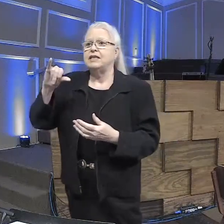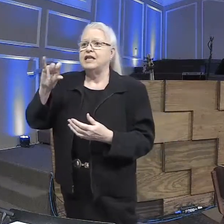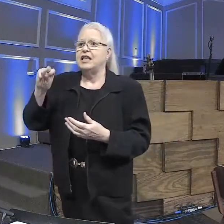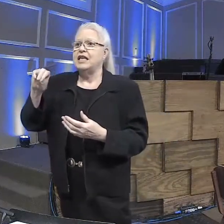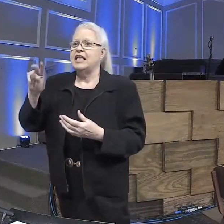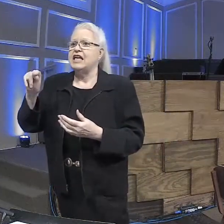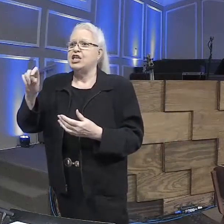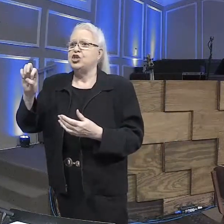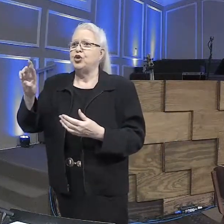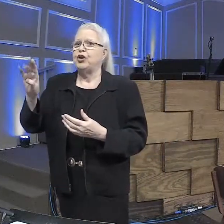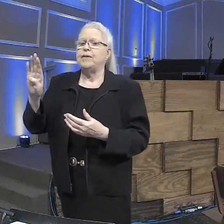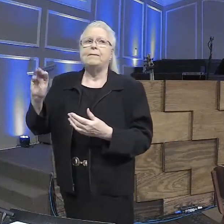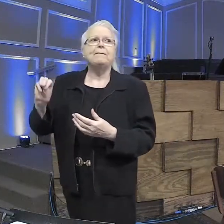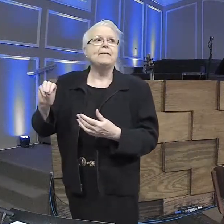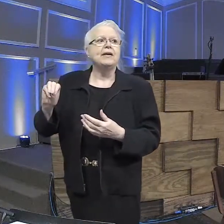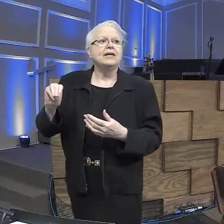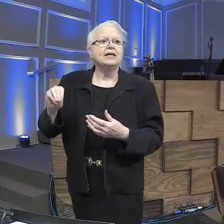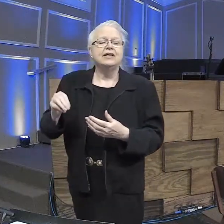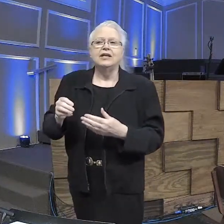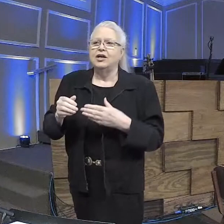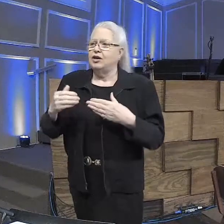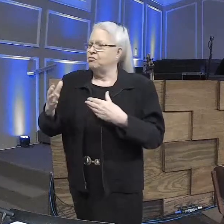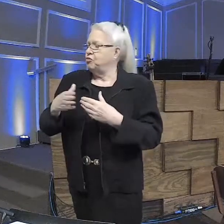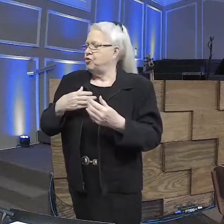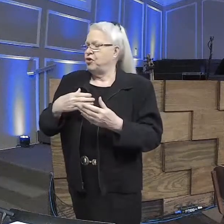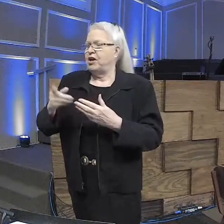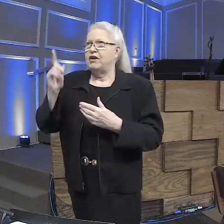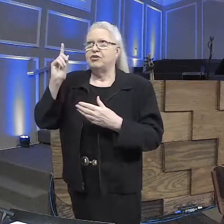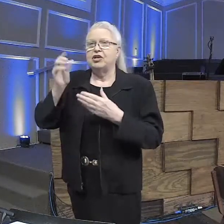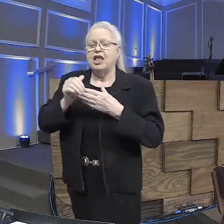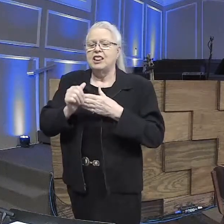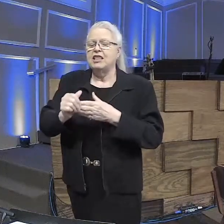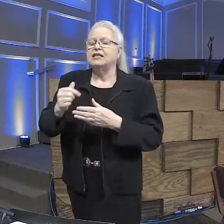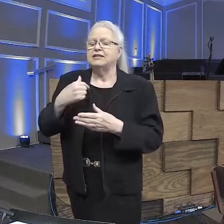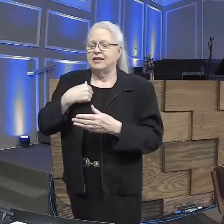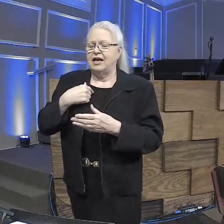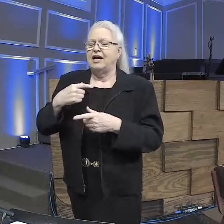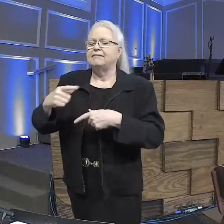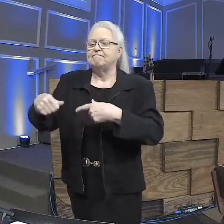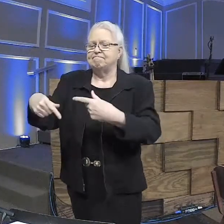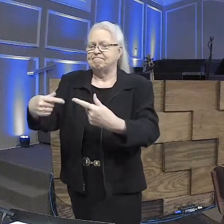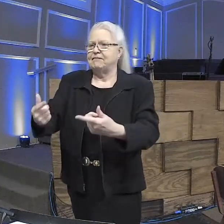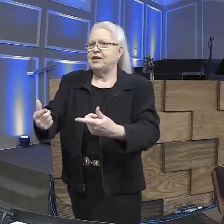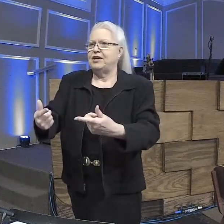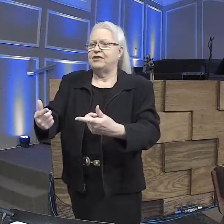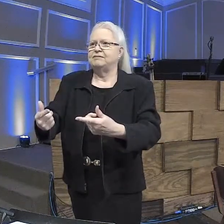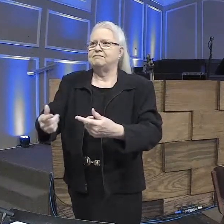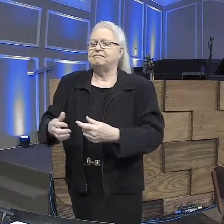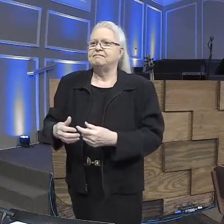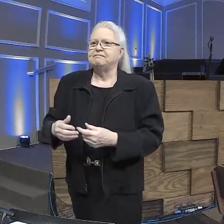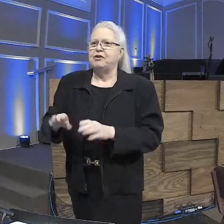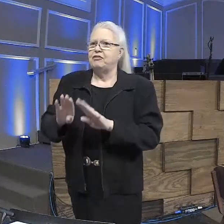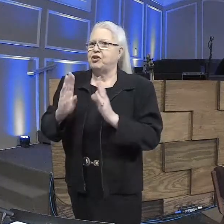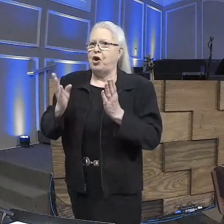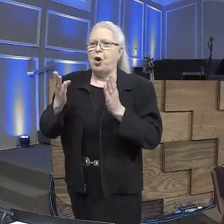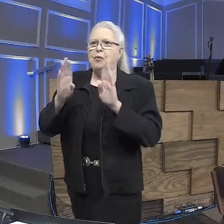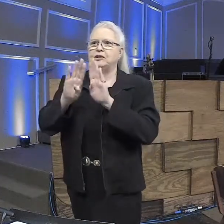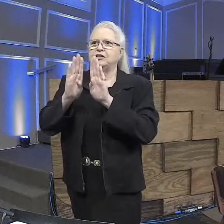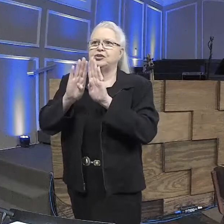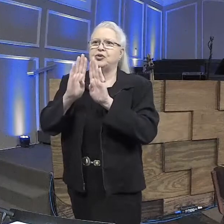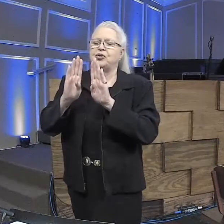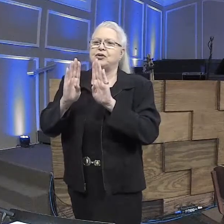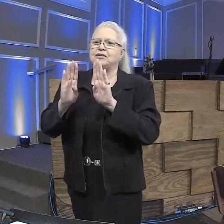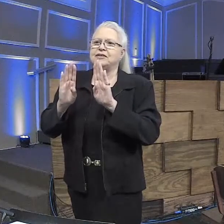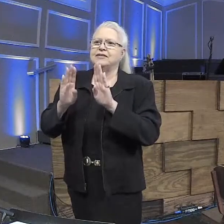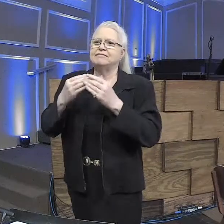of made it my motto, wherever He leads, I will go. And so we're preaching wherever God opens the door to do that, and we're